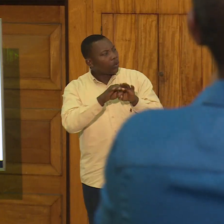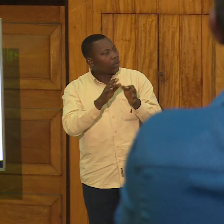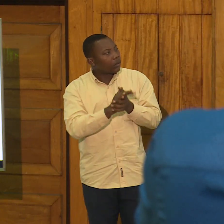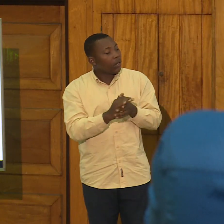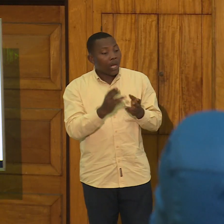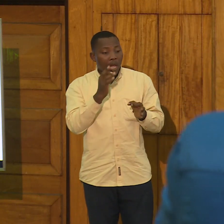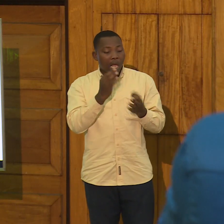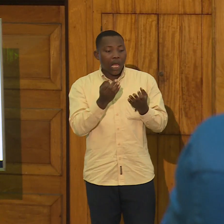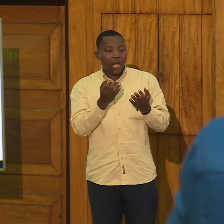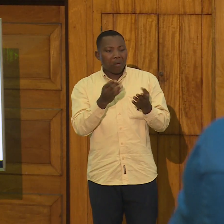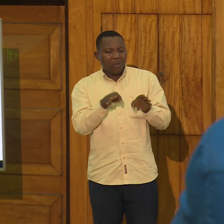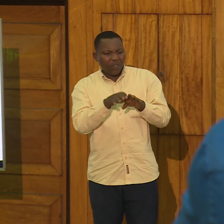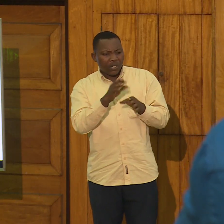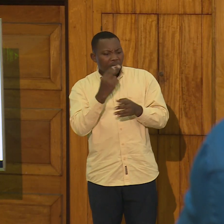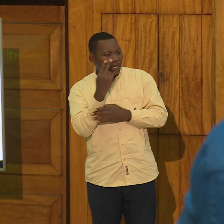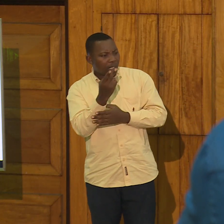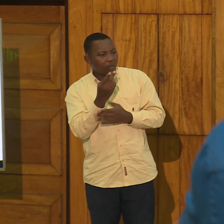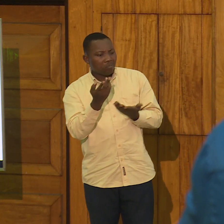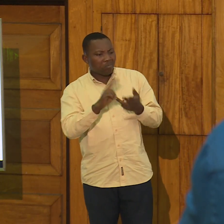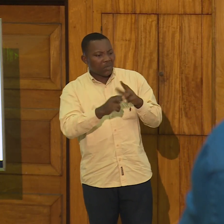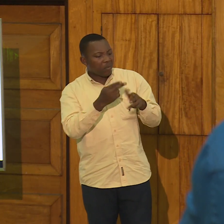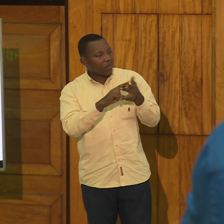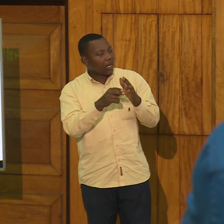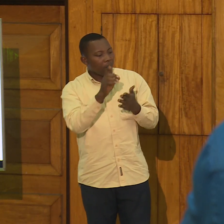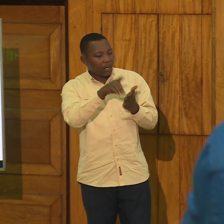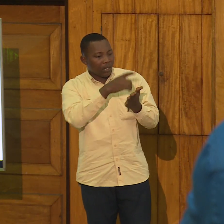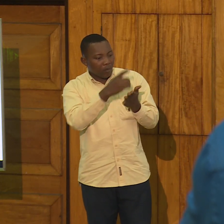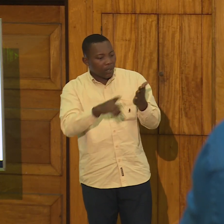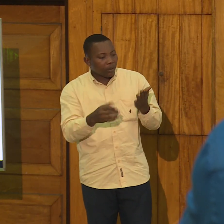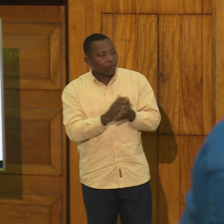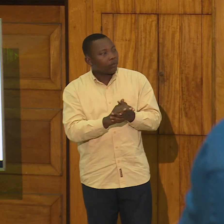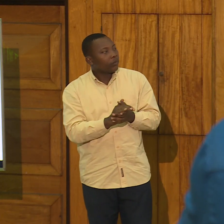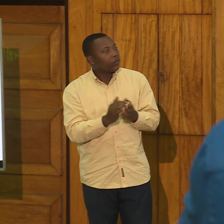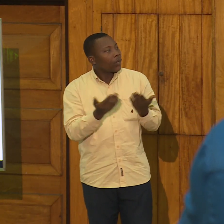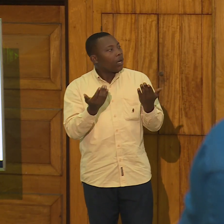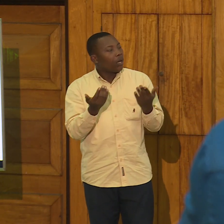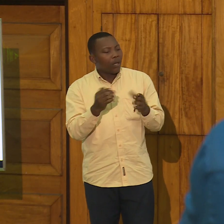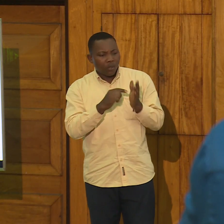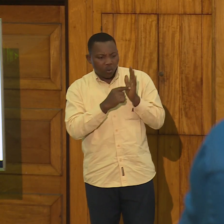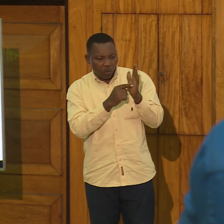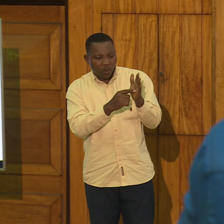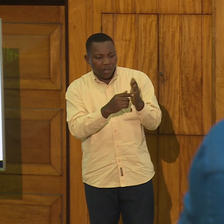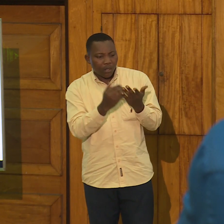index, it's even showing that, you know, within our young